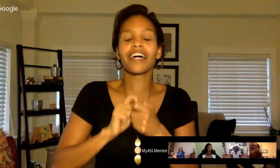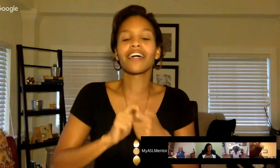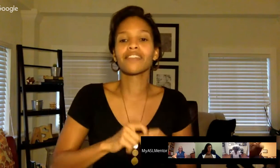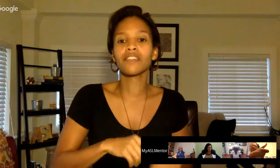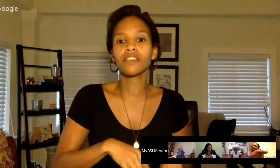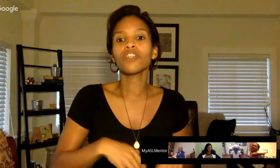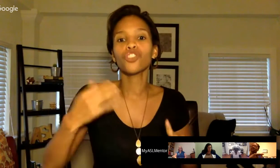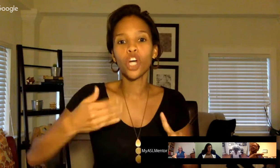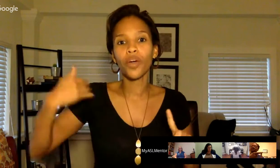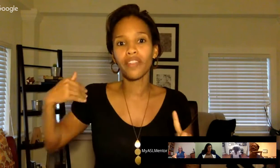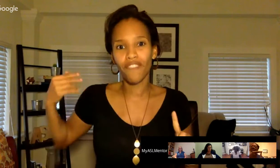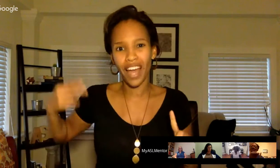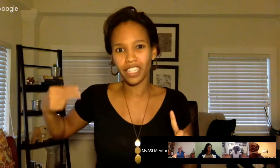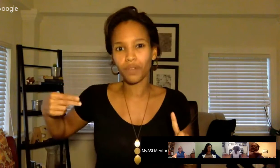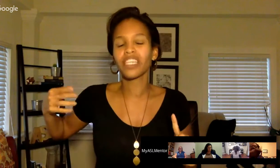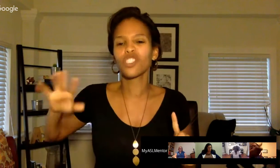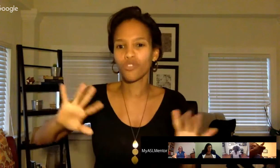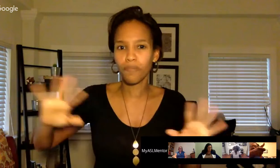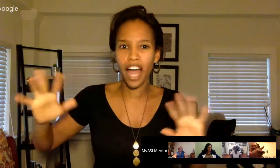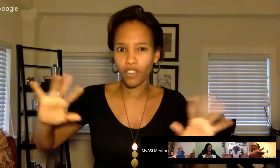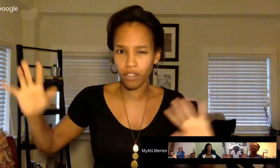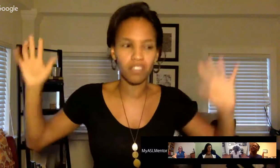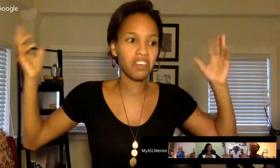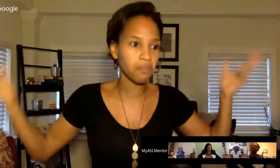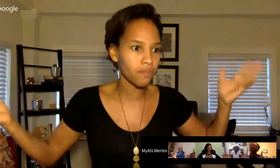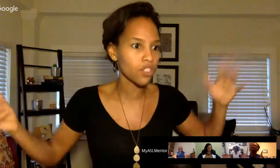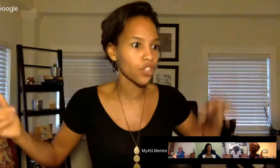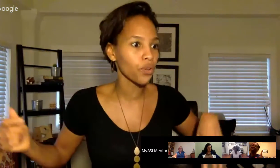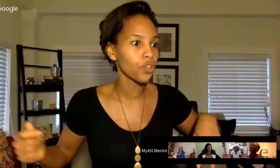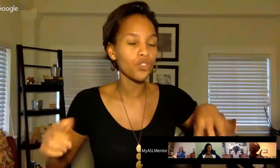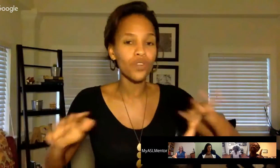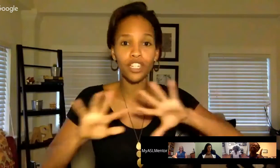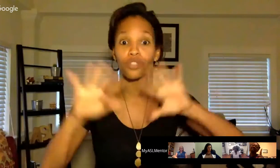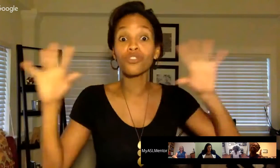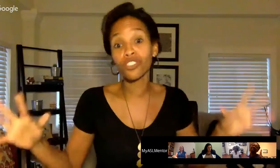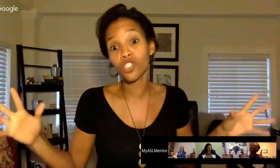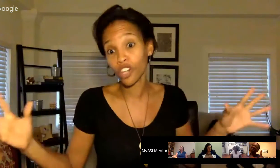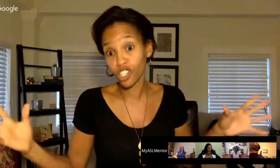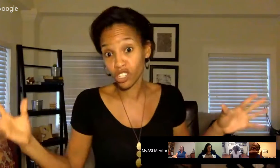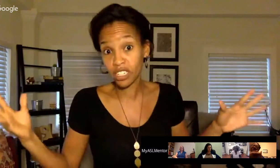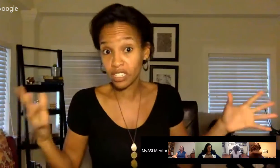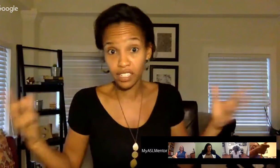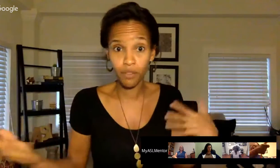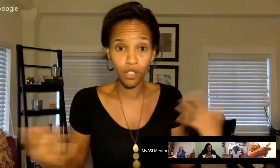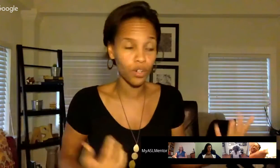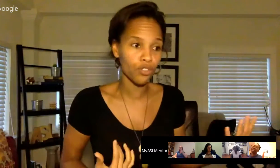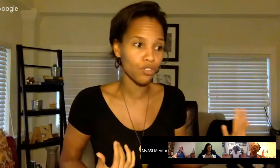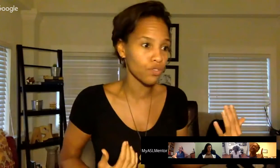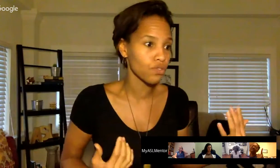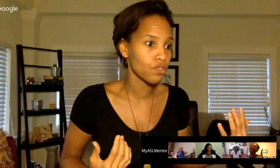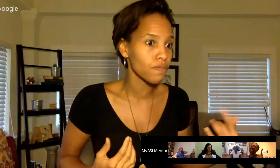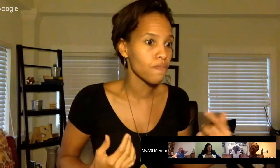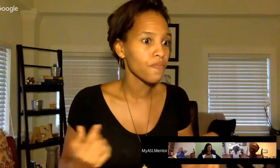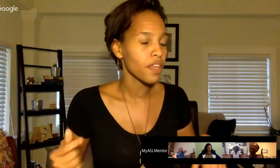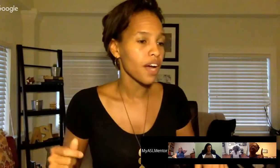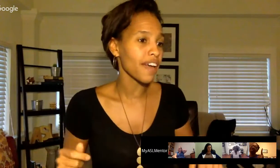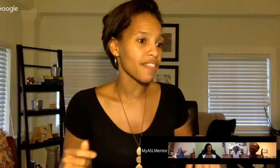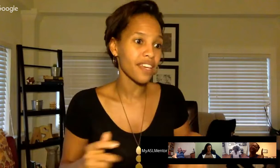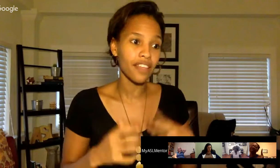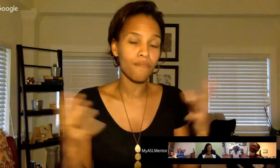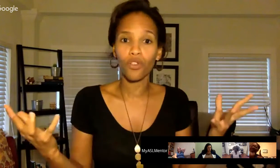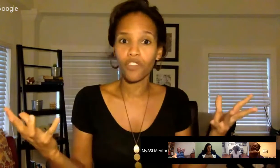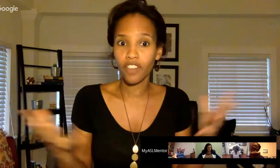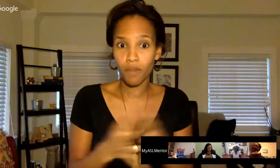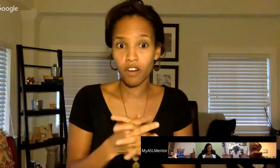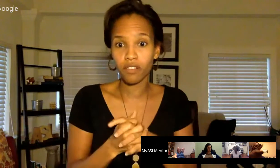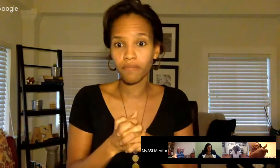exact as showing the fact that it was history background thing. So you guys use your discretion and decide which one you choose. I think